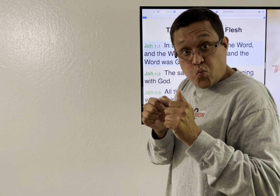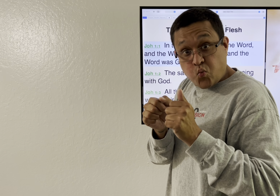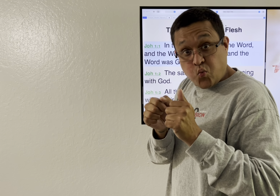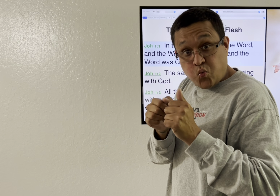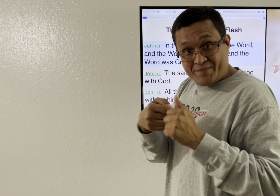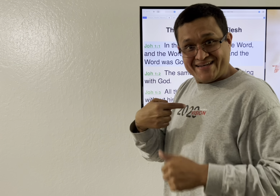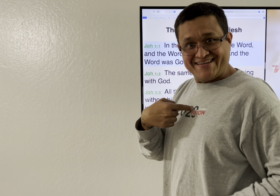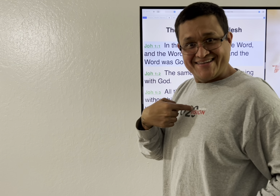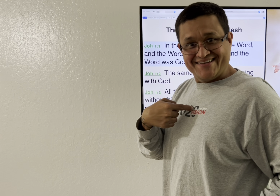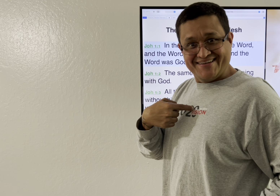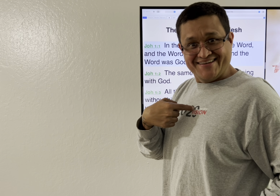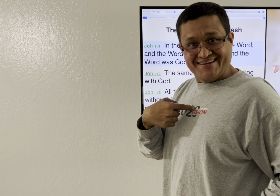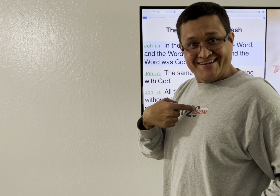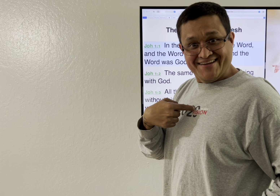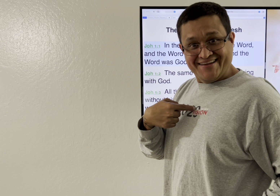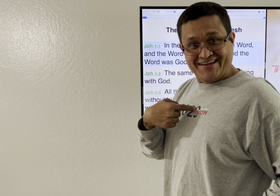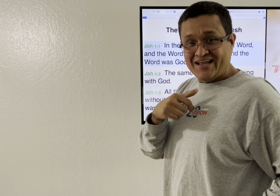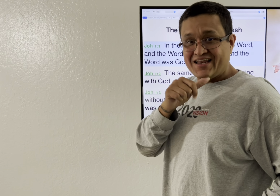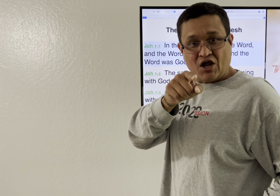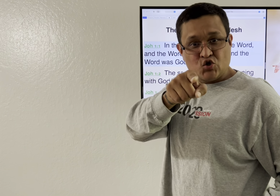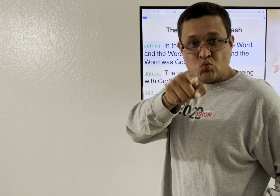But it's talking about his plan was part of him.